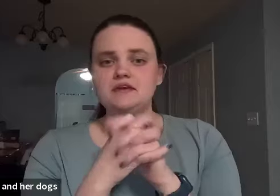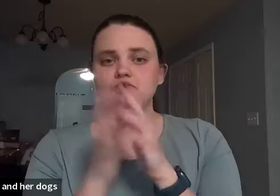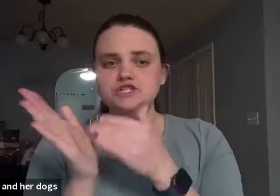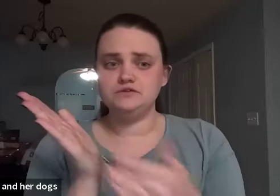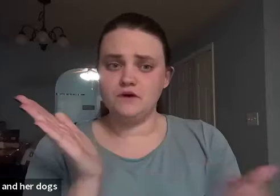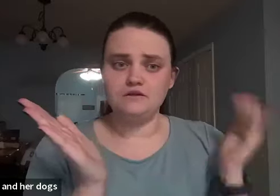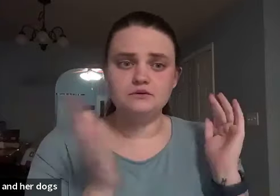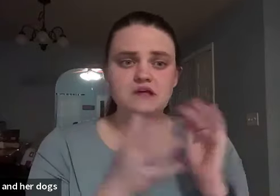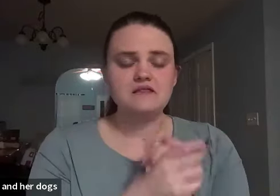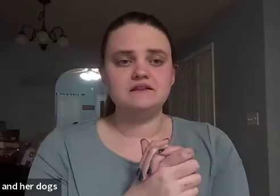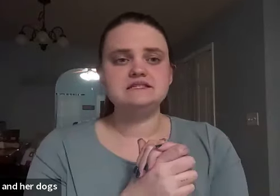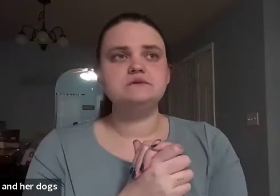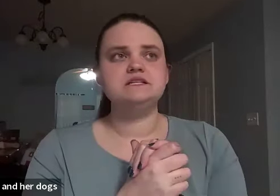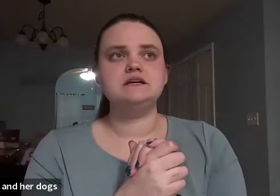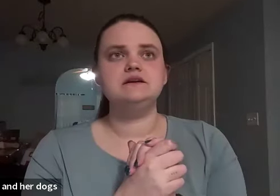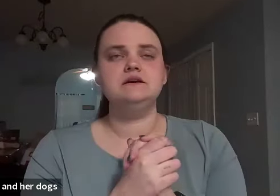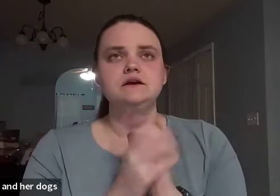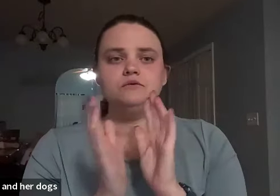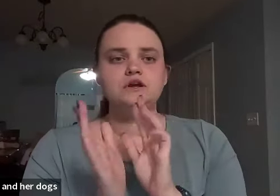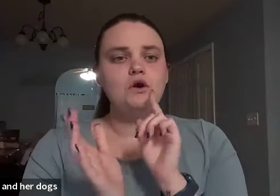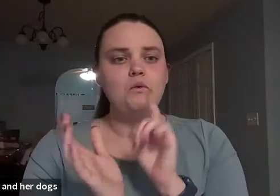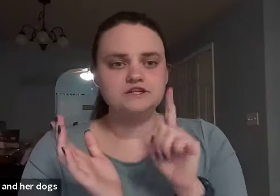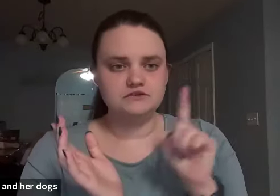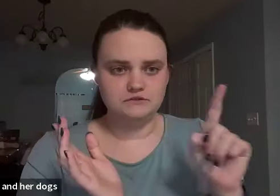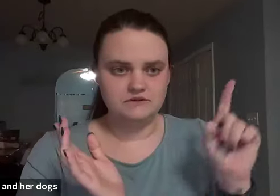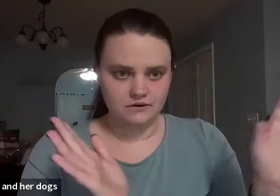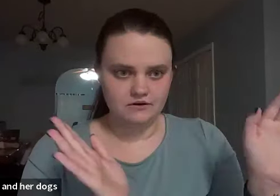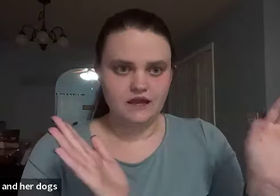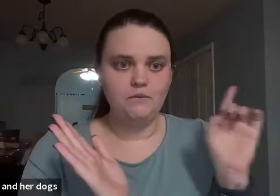And then what you would follow through with that, like let's say we're gonna go 1, 2, 3, 4. Okay,